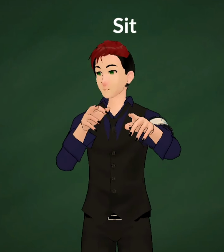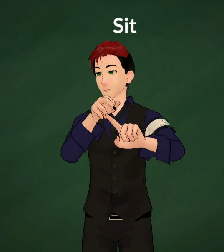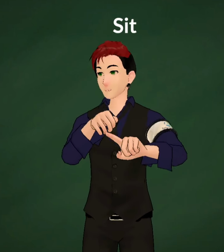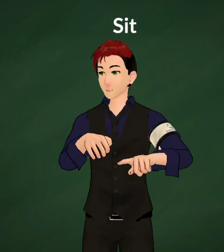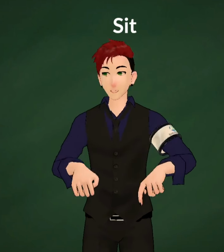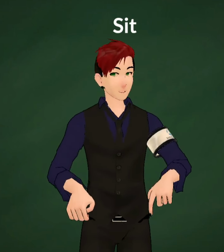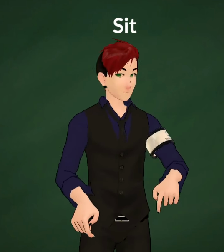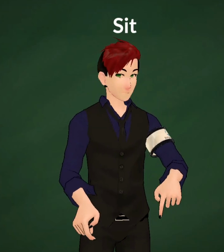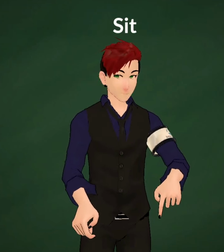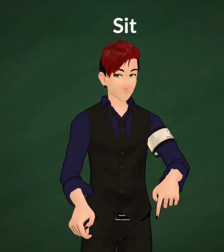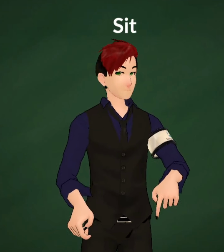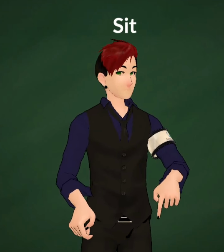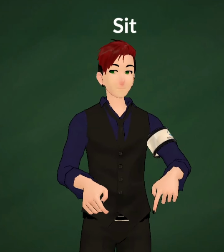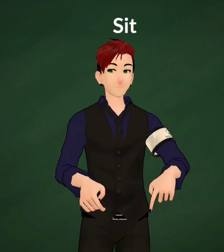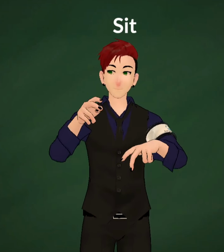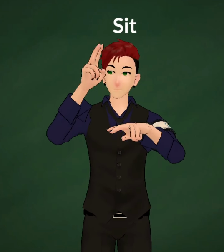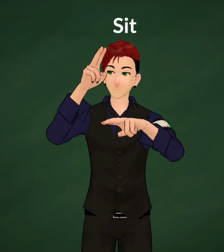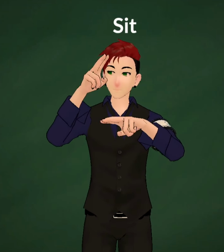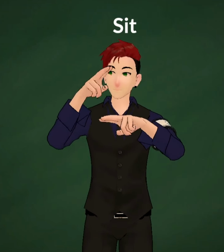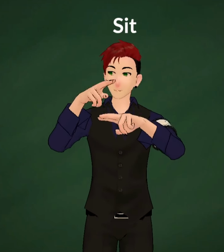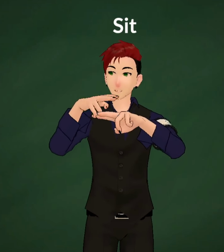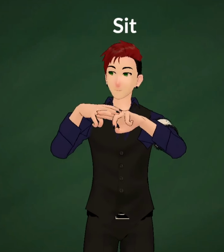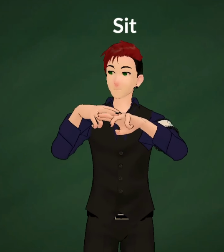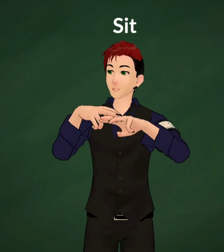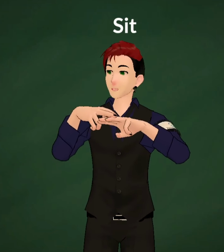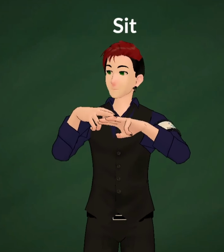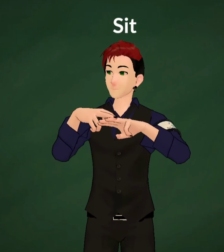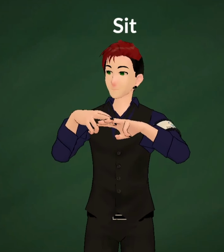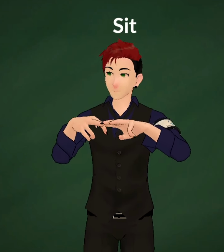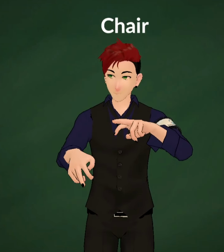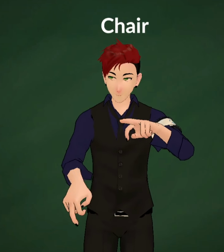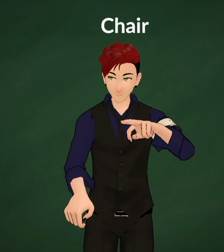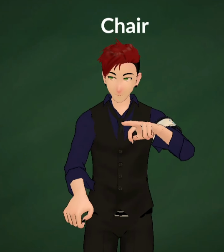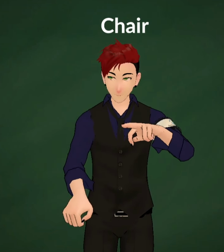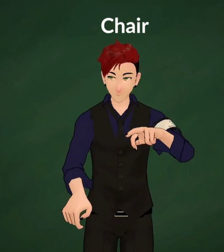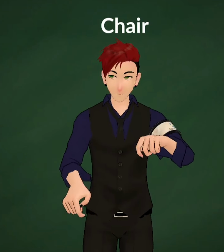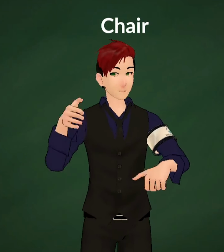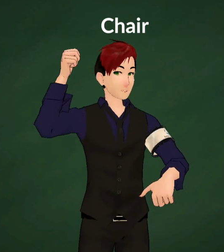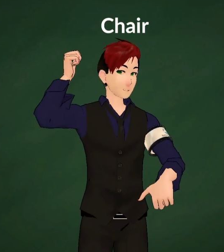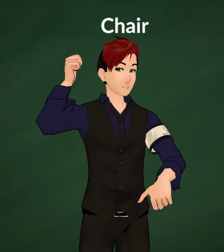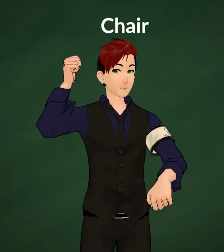Three's already got it. Sit, right? How do you sign chair?